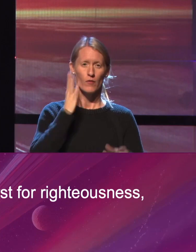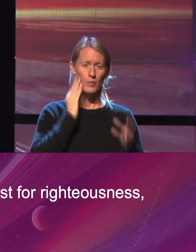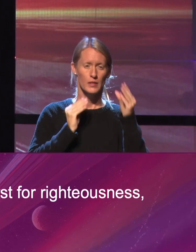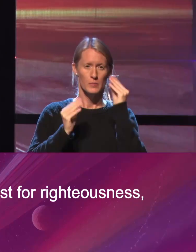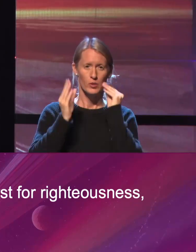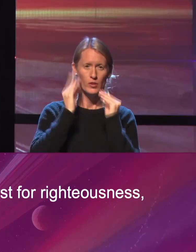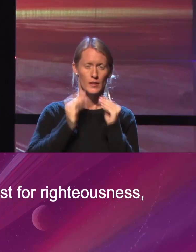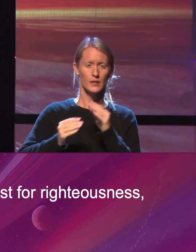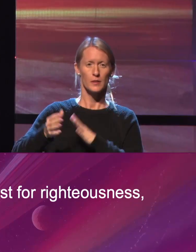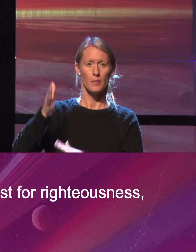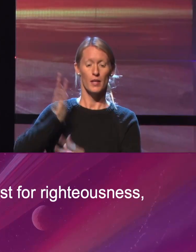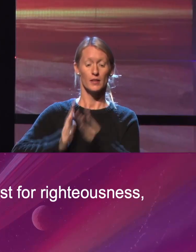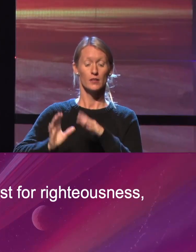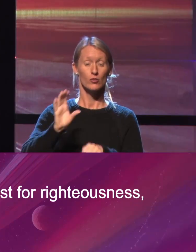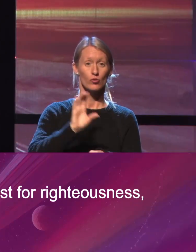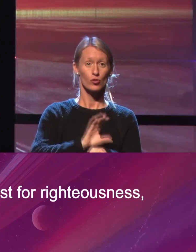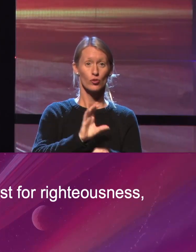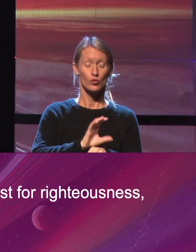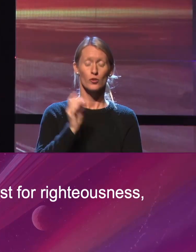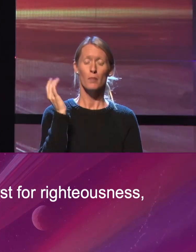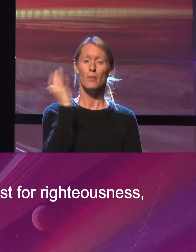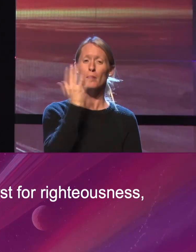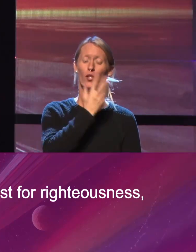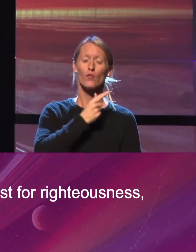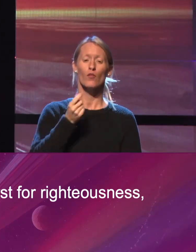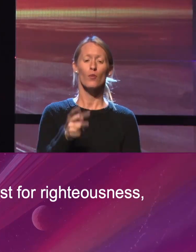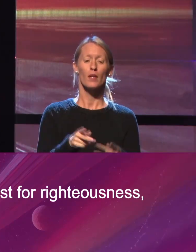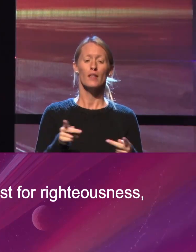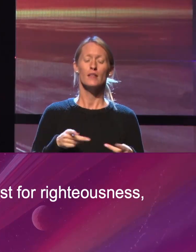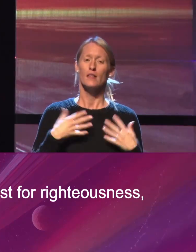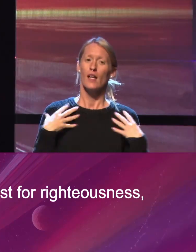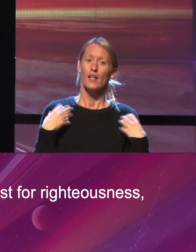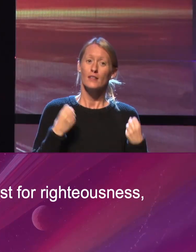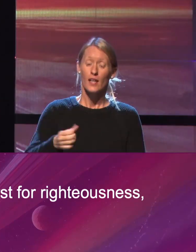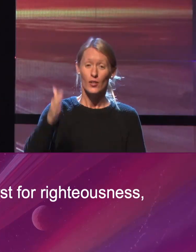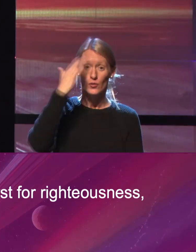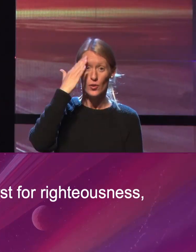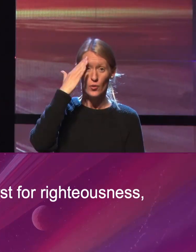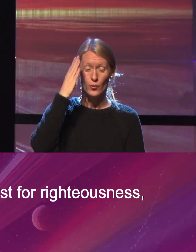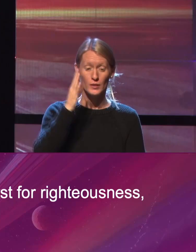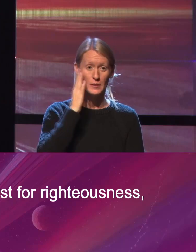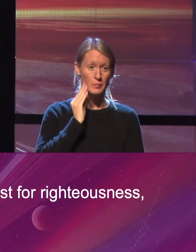And a church can be a beautiful place of healing, and I know it because I've experienced it with you all.